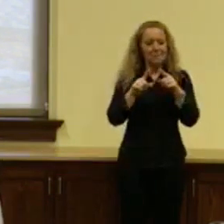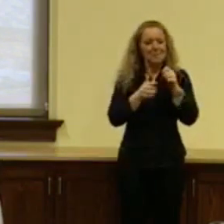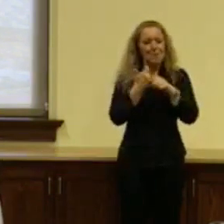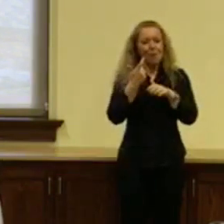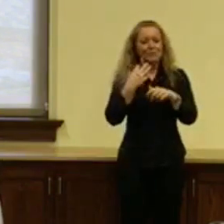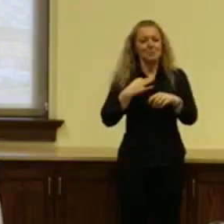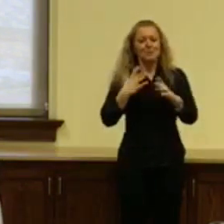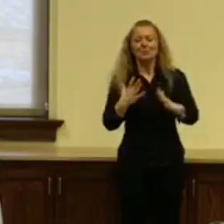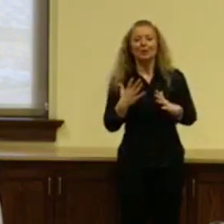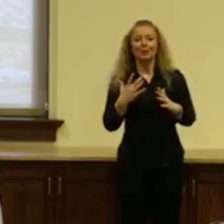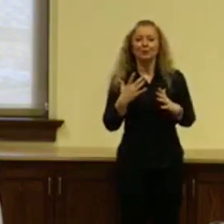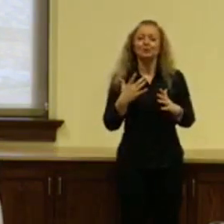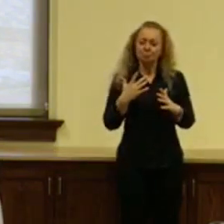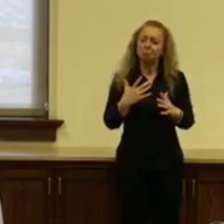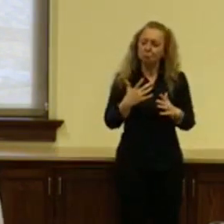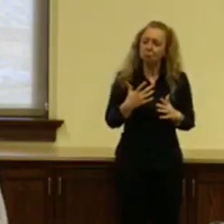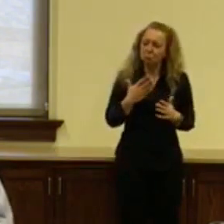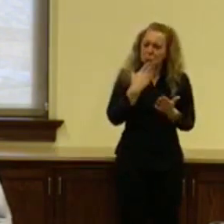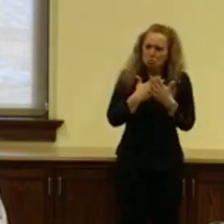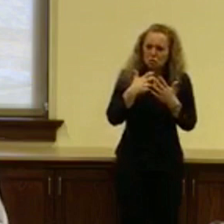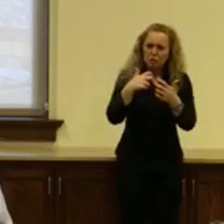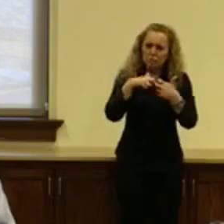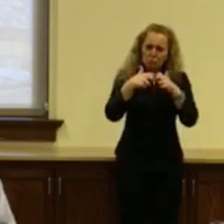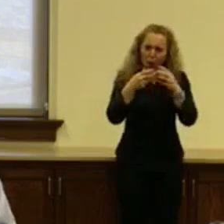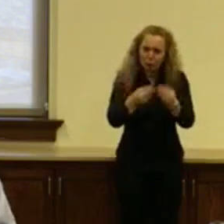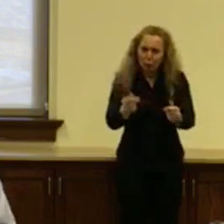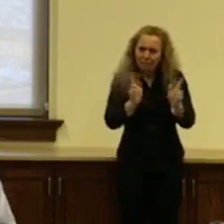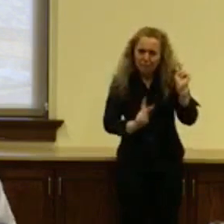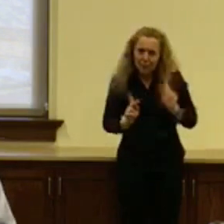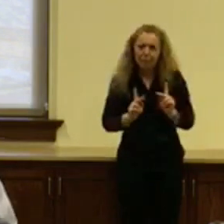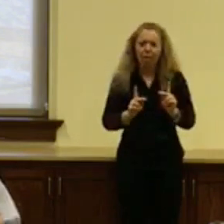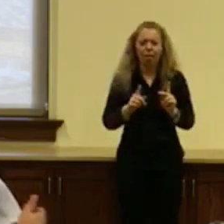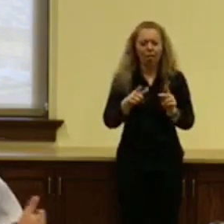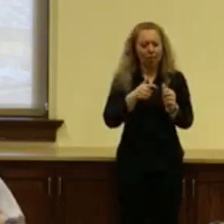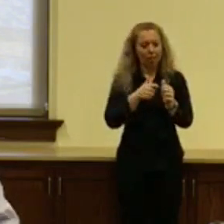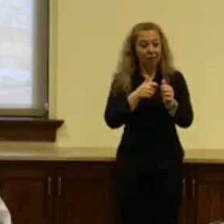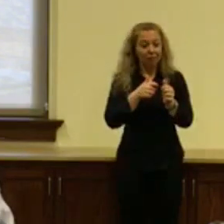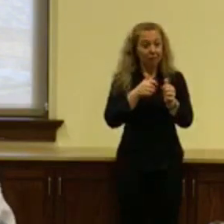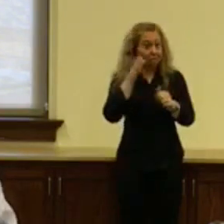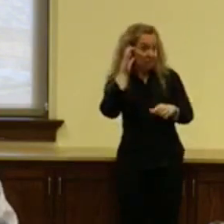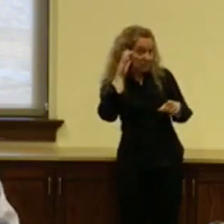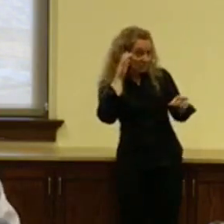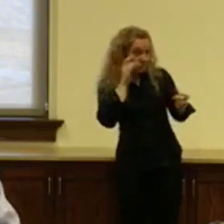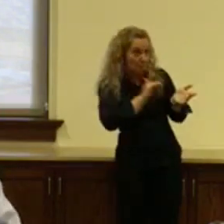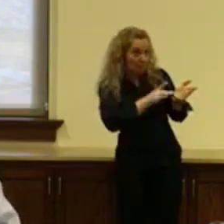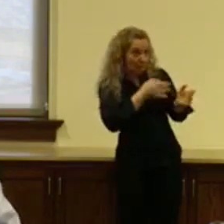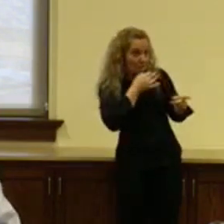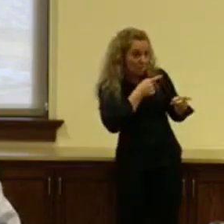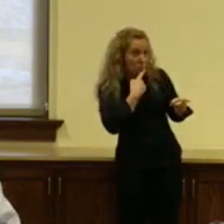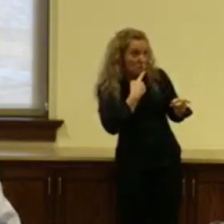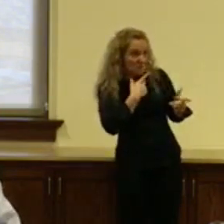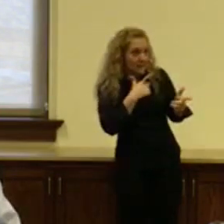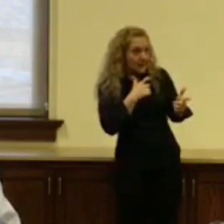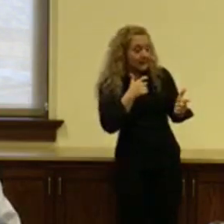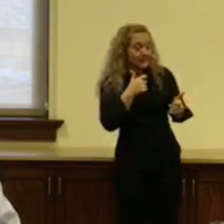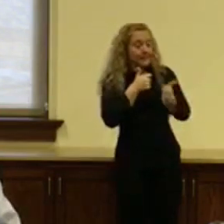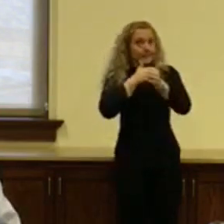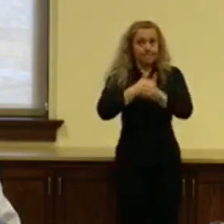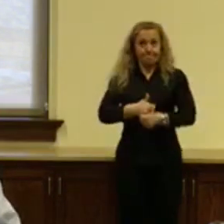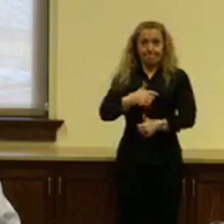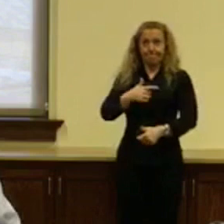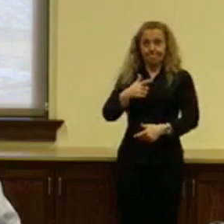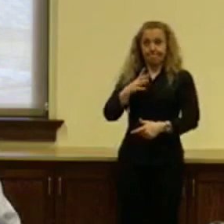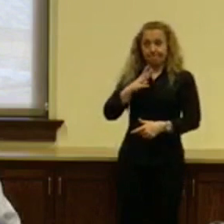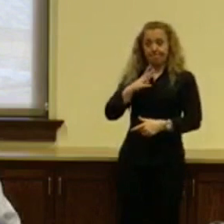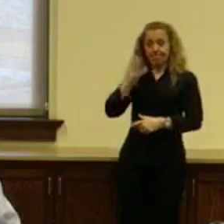are pretty pragmatic people that follow the advice of the medical experts, and I think that's what we're doing